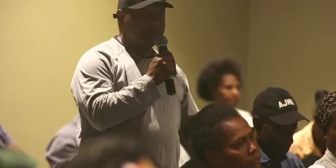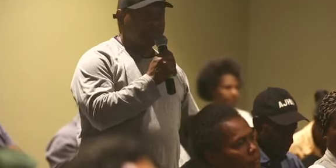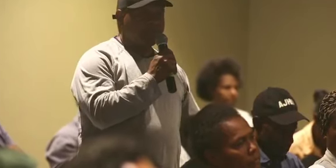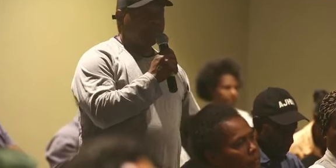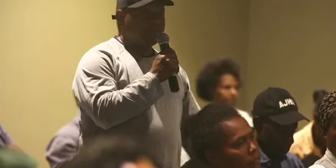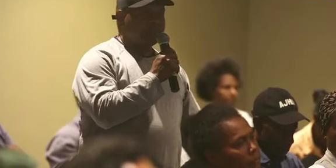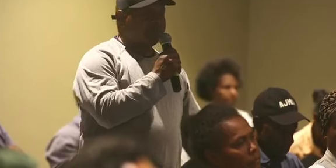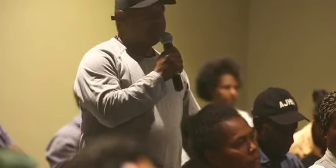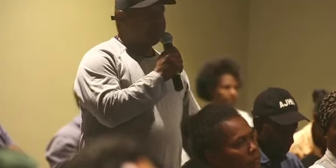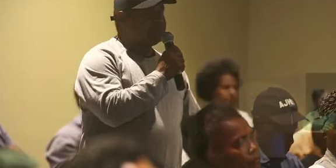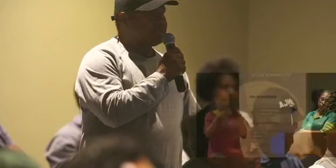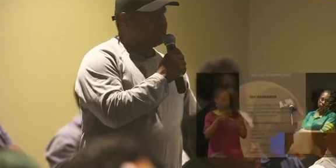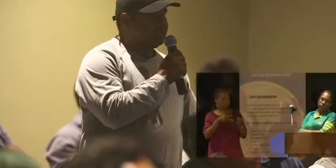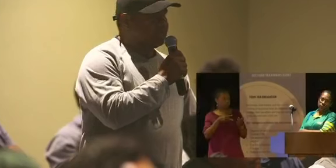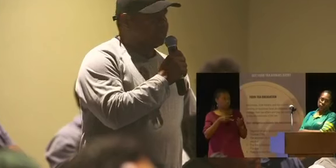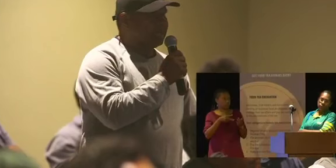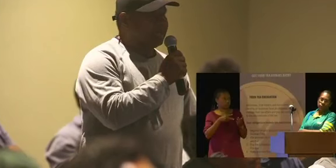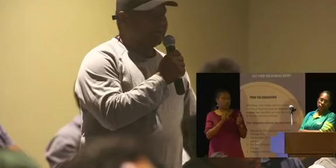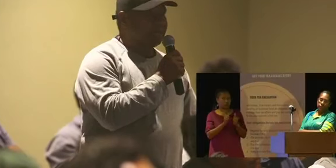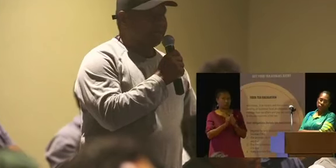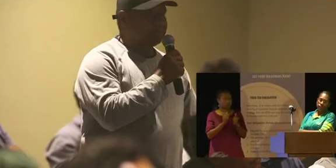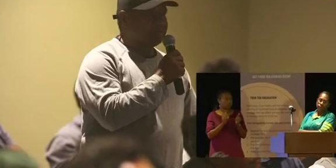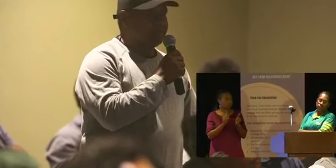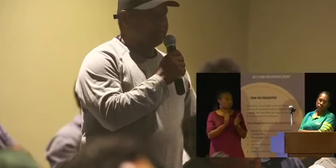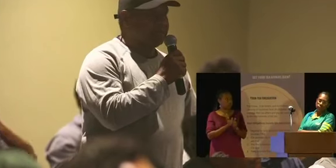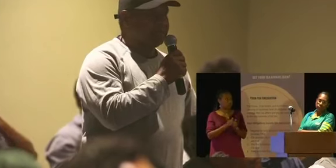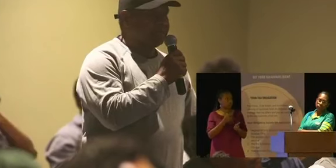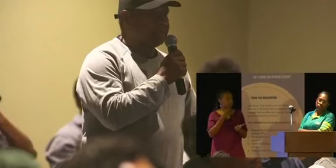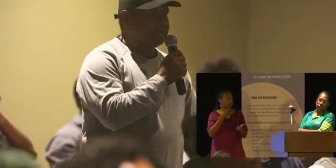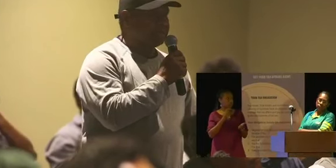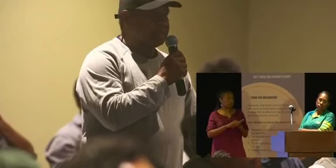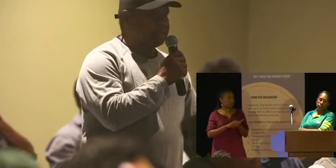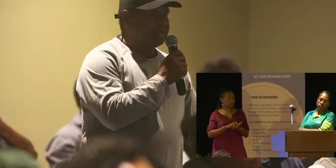mosem. Plenty of people register in all this la,